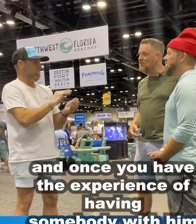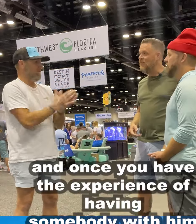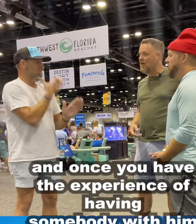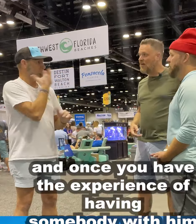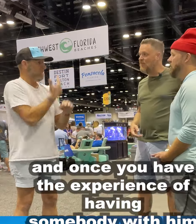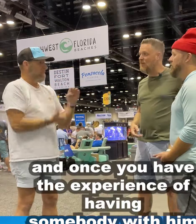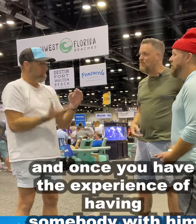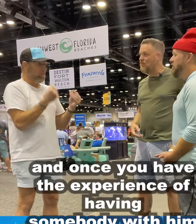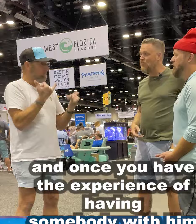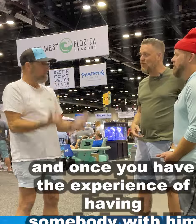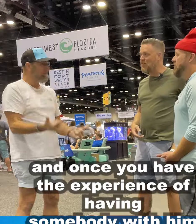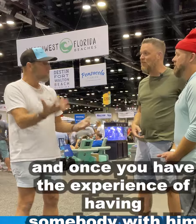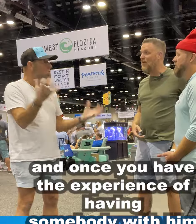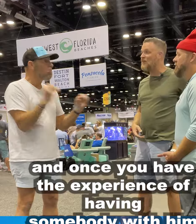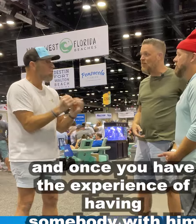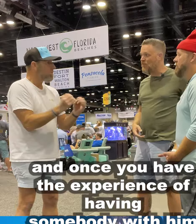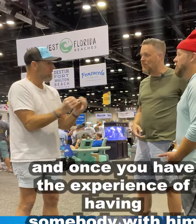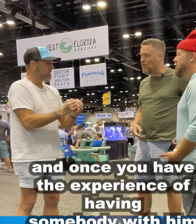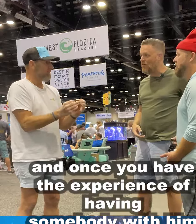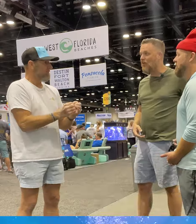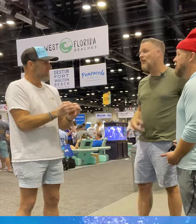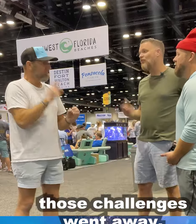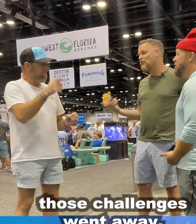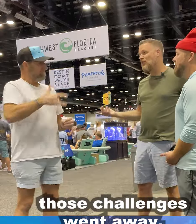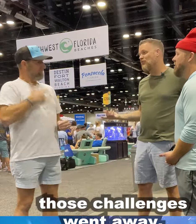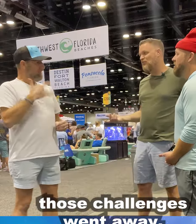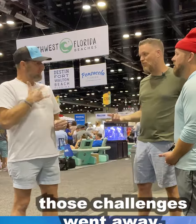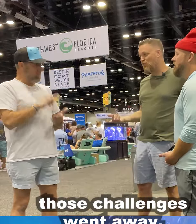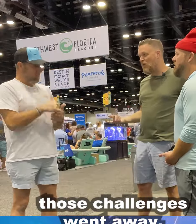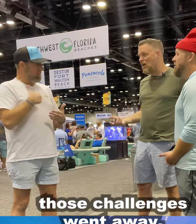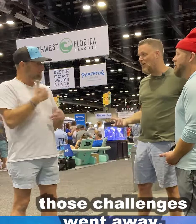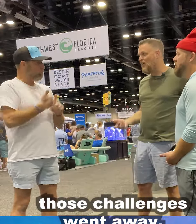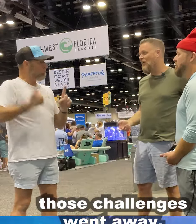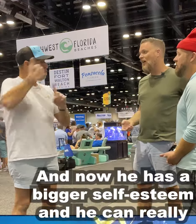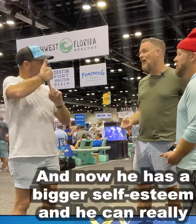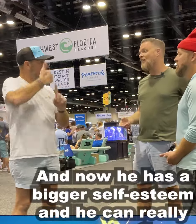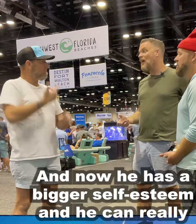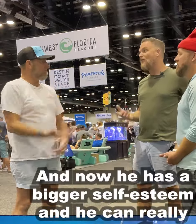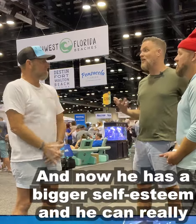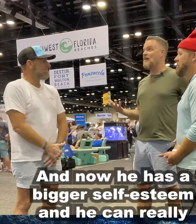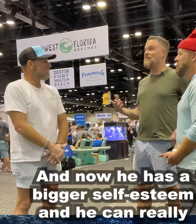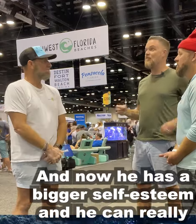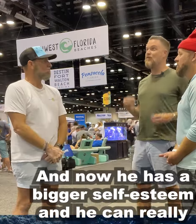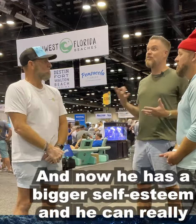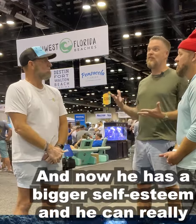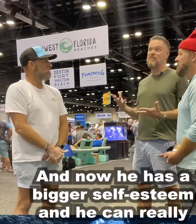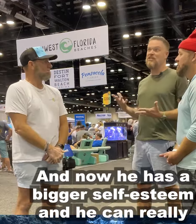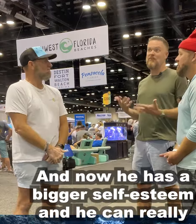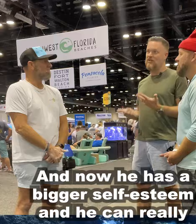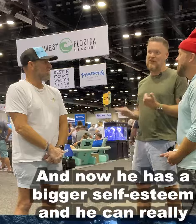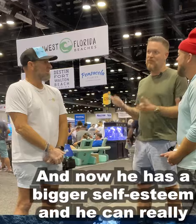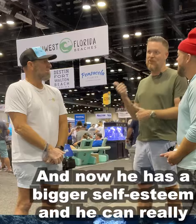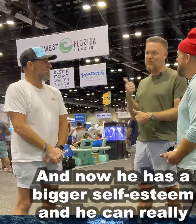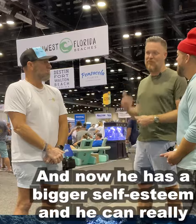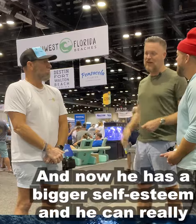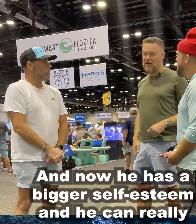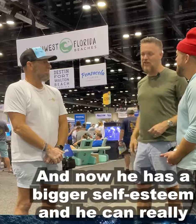of having somebody with him like me in the water, those challenges went away and now he has a bigger self-esteem and he can really move up the ladder.